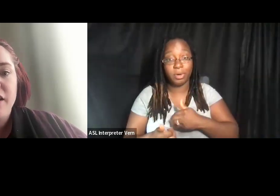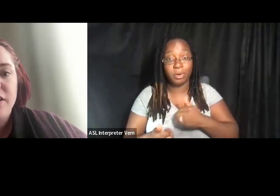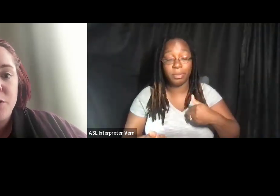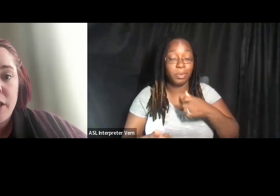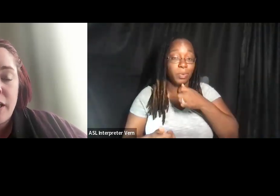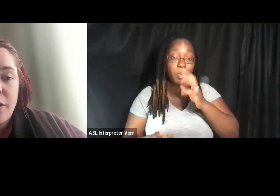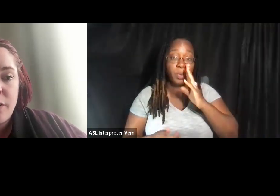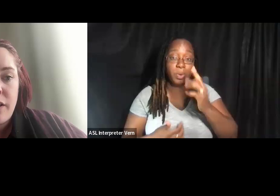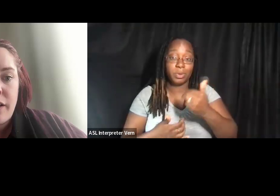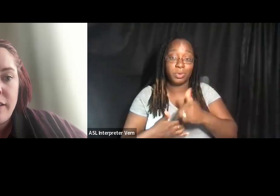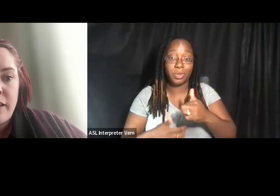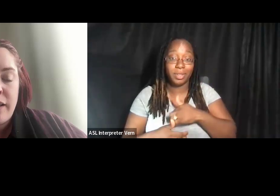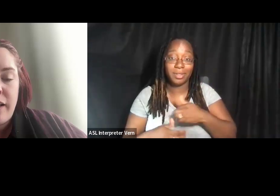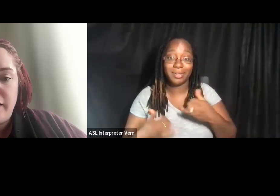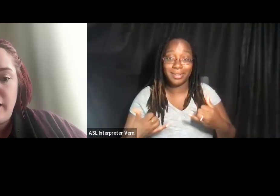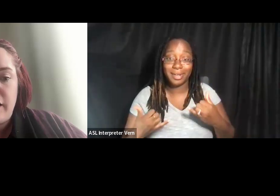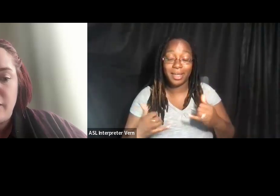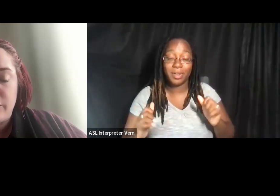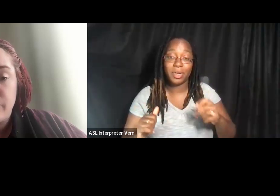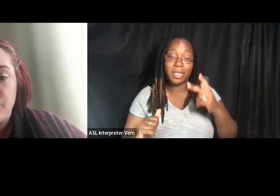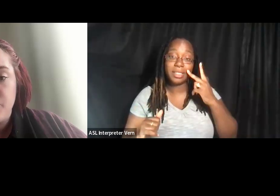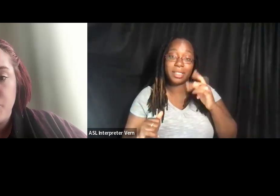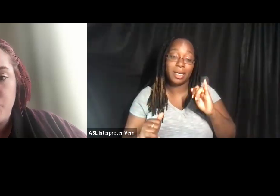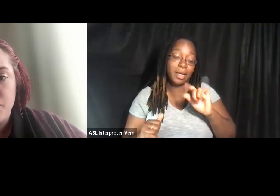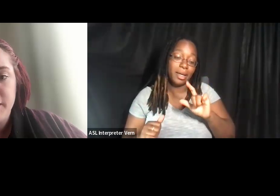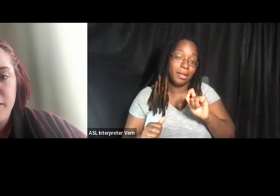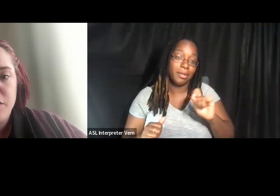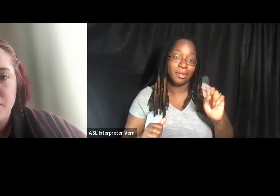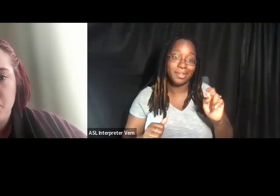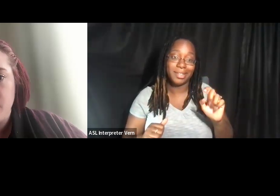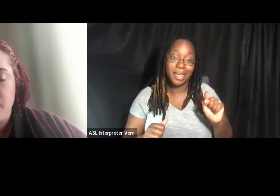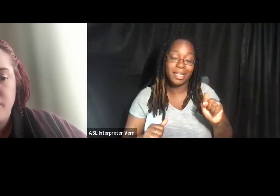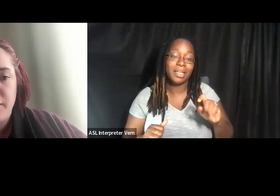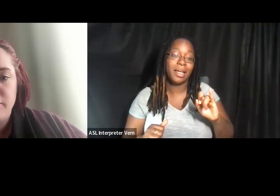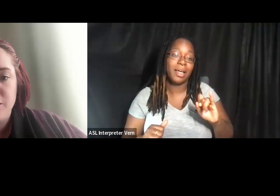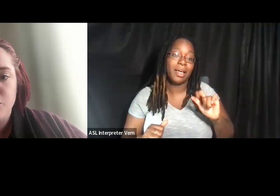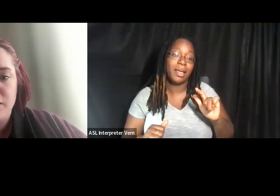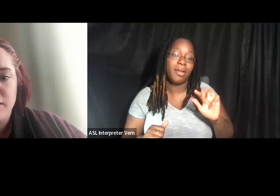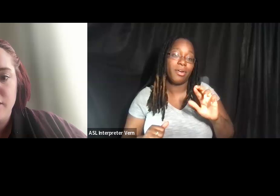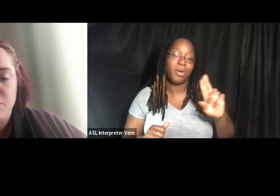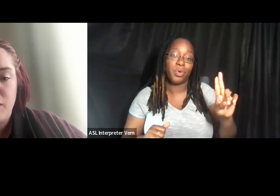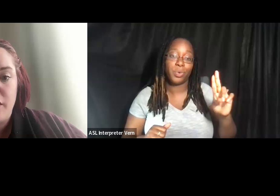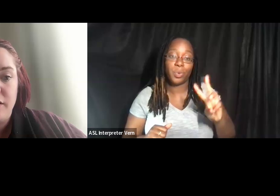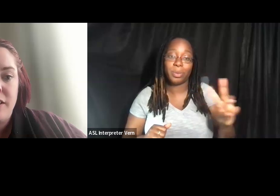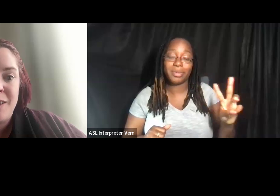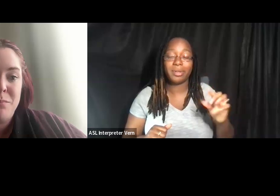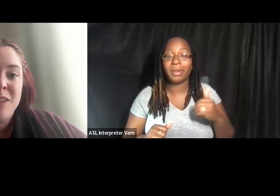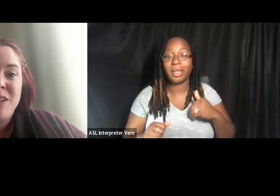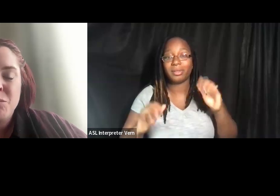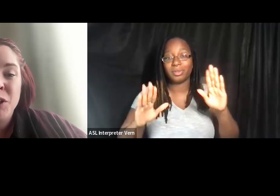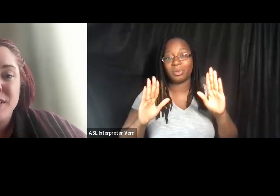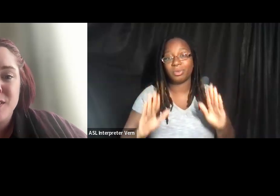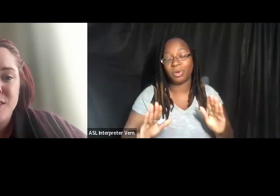today, check out the ILNet ILRU website. There's some great resources